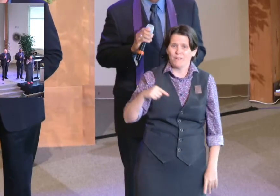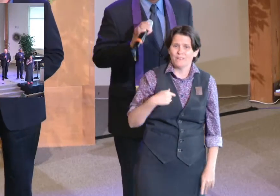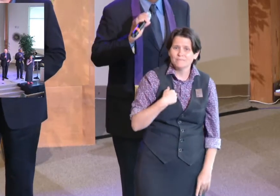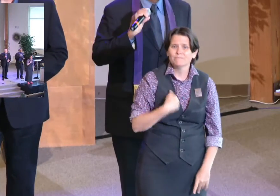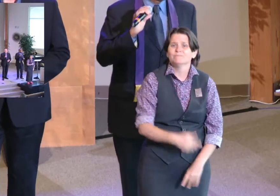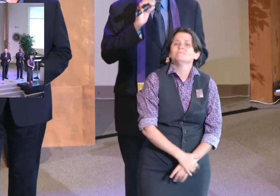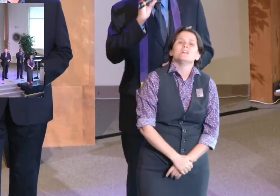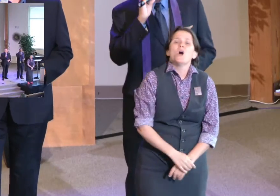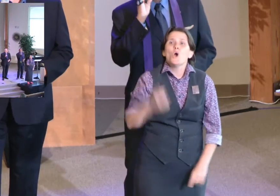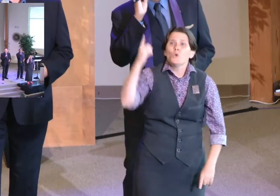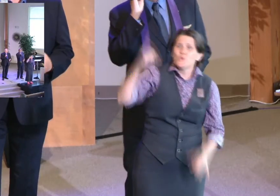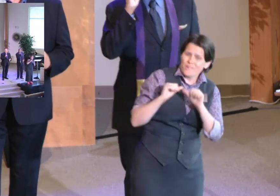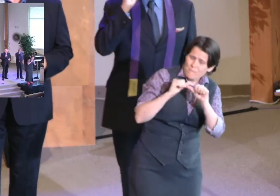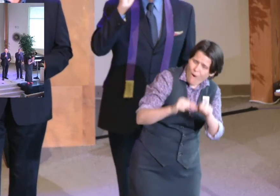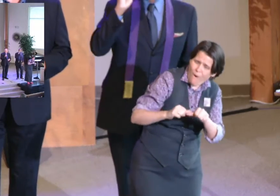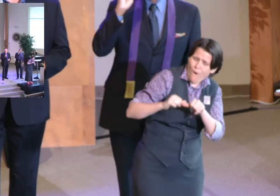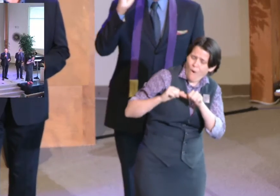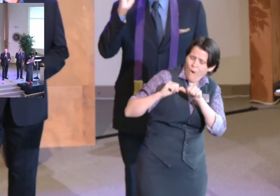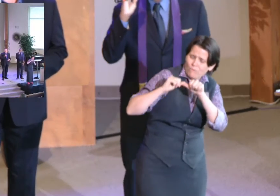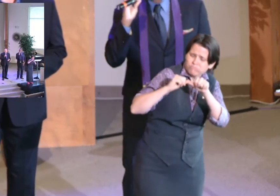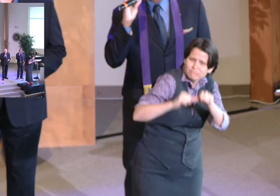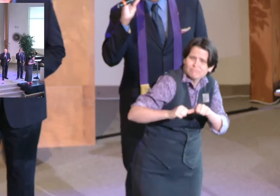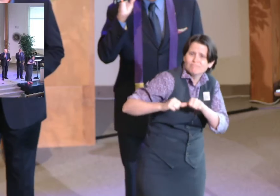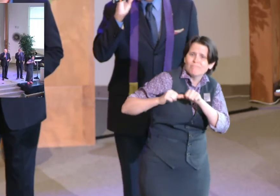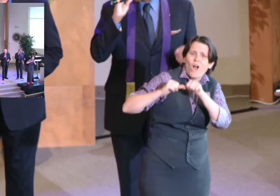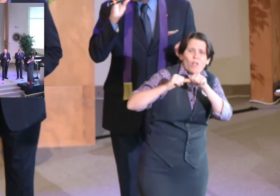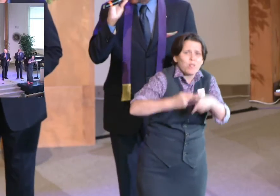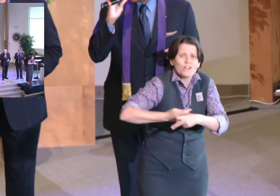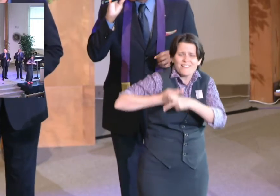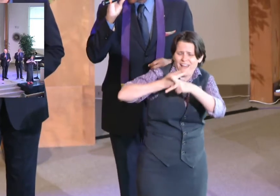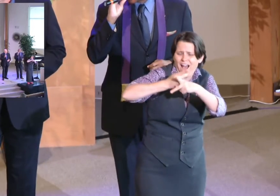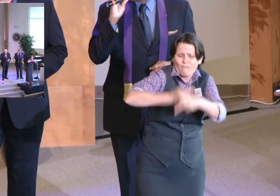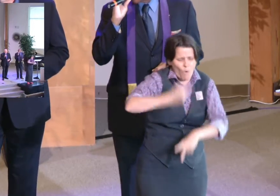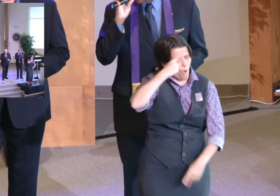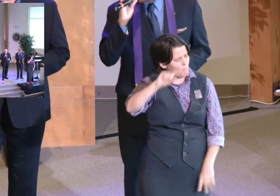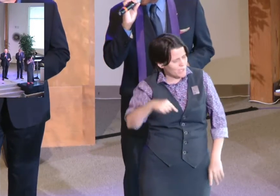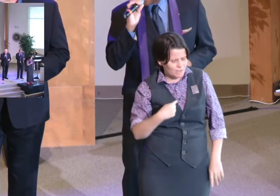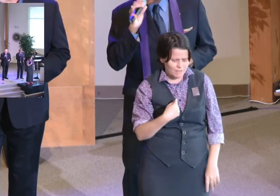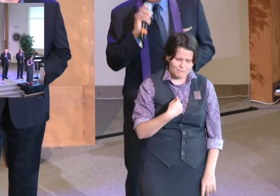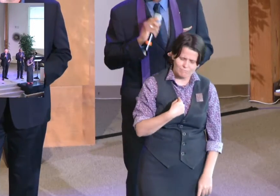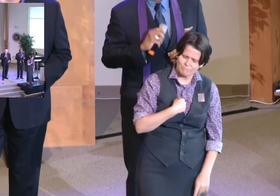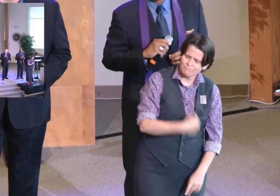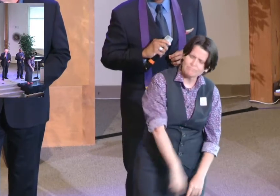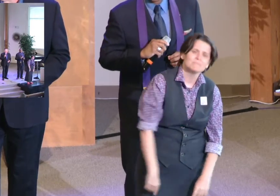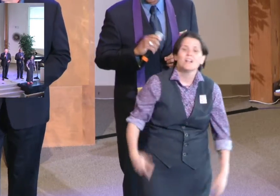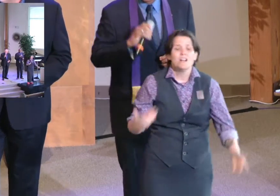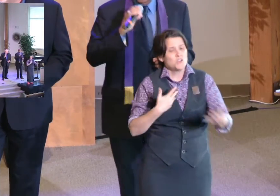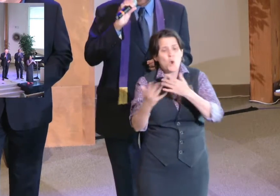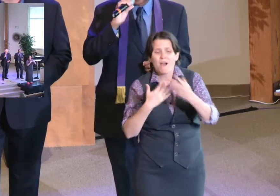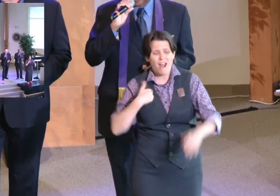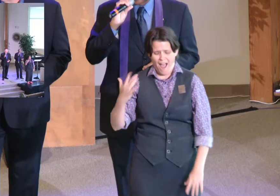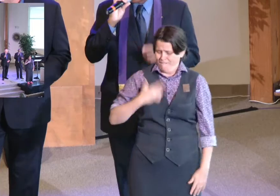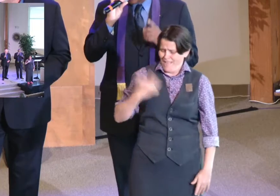on looking out. looking out. For me. When I was all alone, he looked out for me. Keep on Oh,